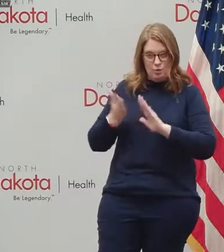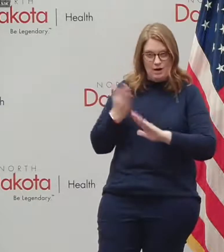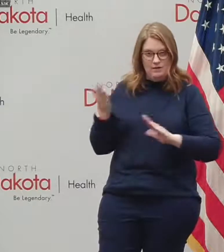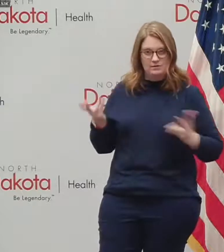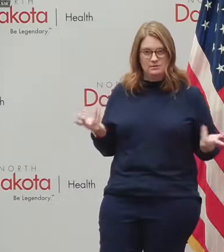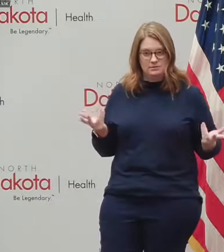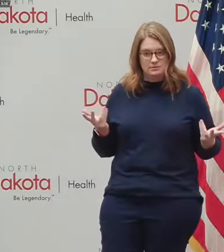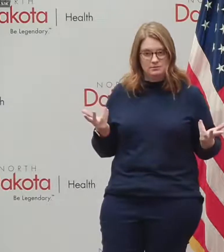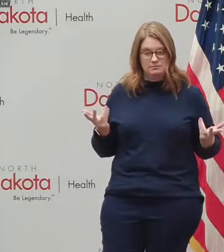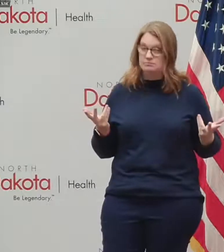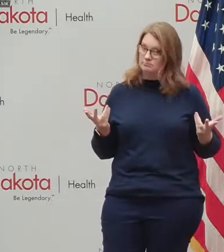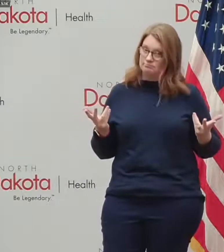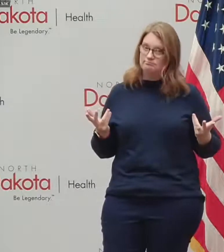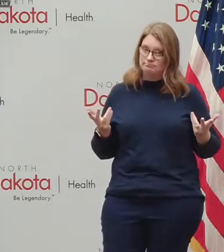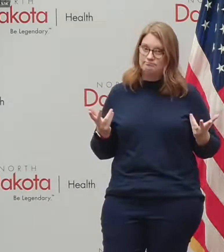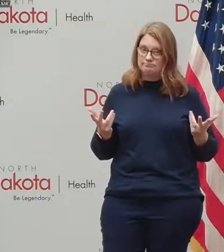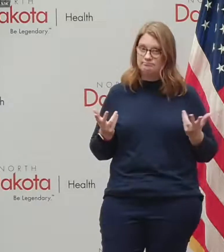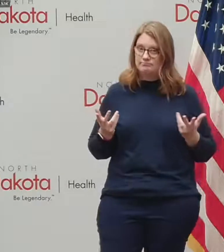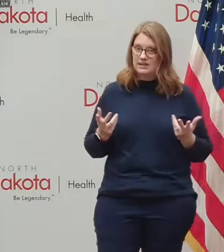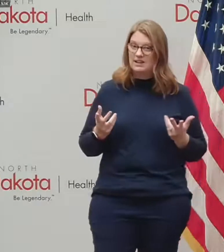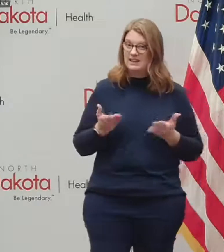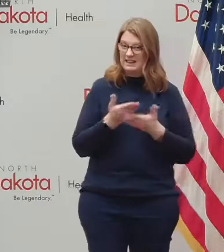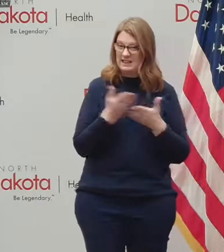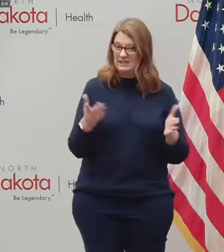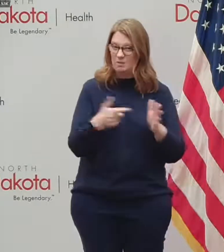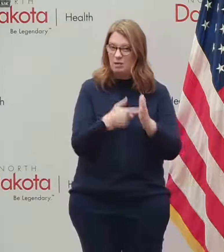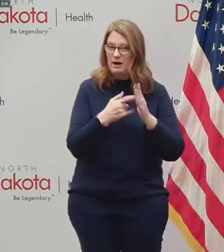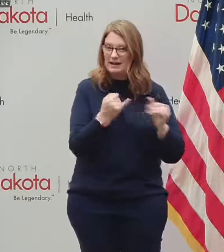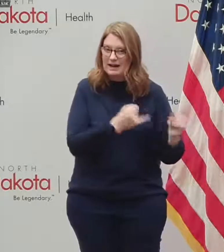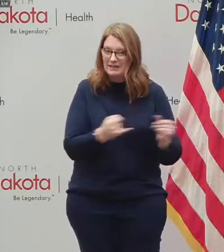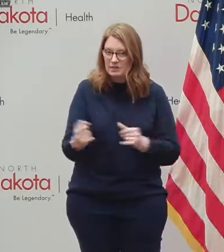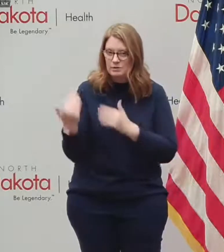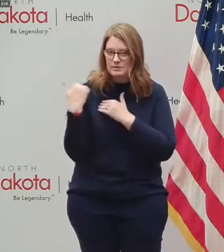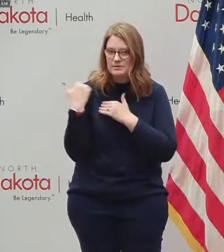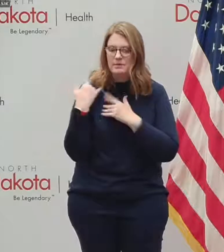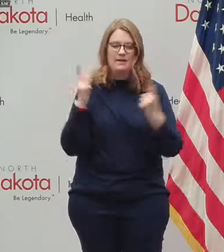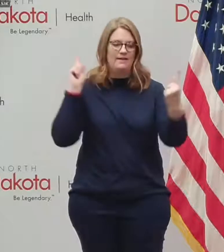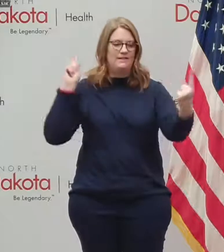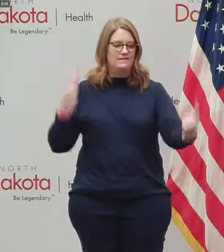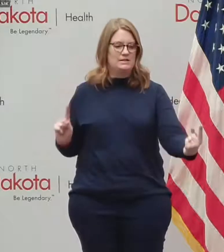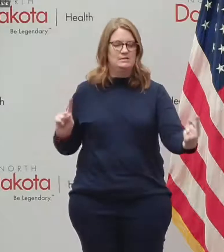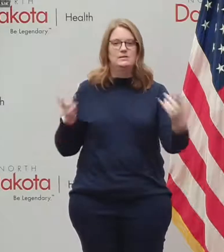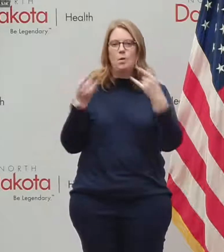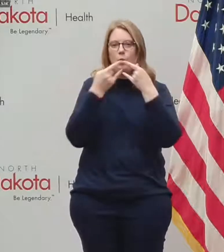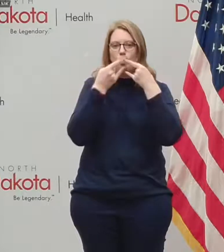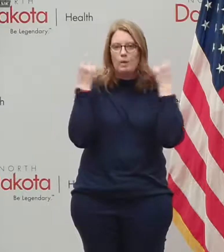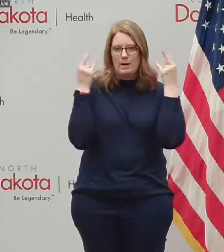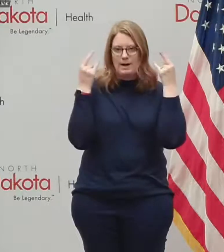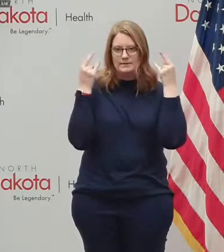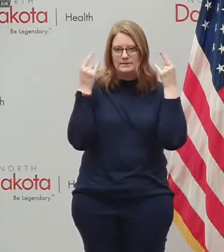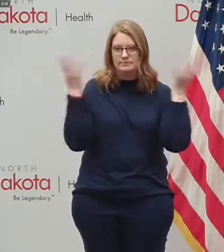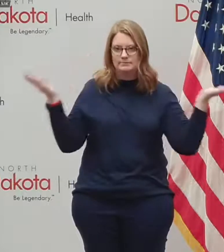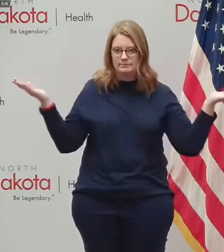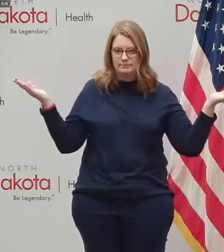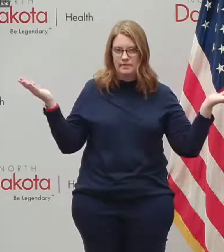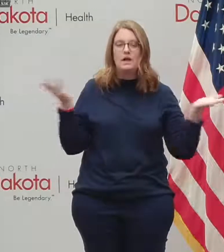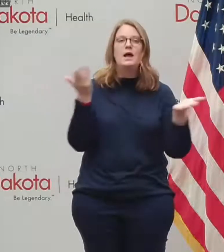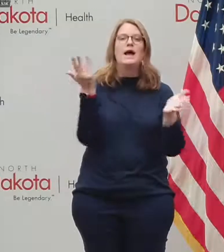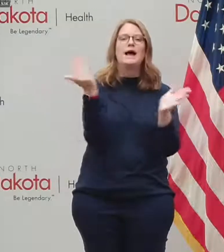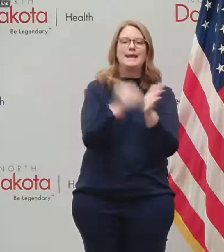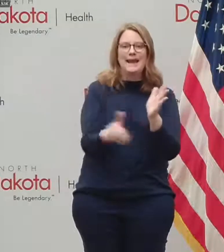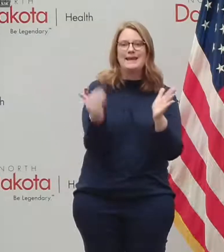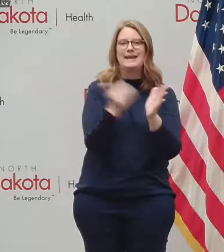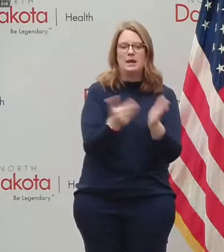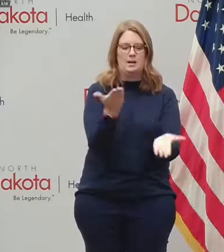two simple things that require individual responsibility: physically distance and wearing masks. These are two things that are proven to